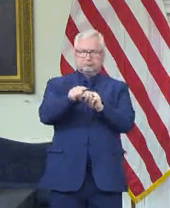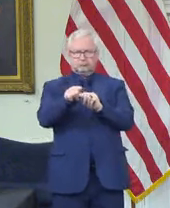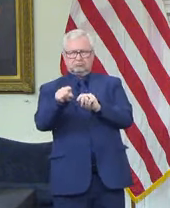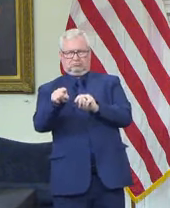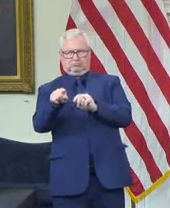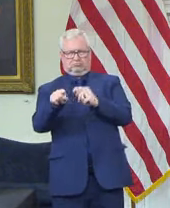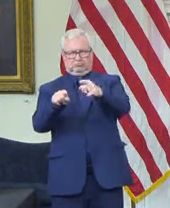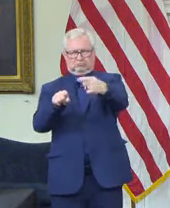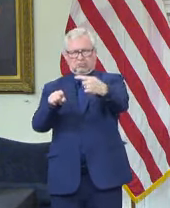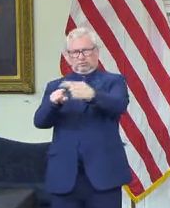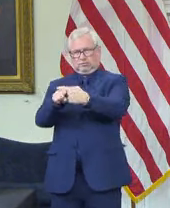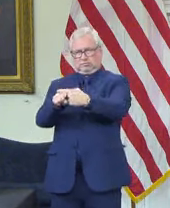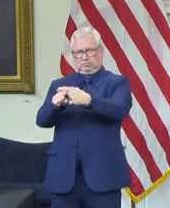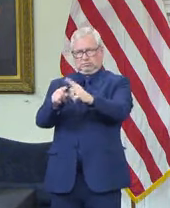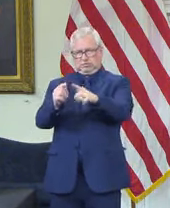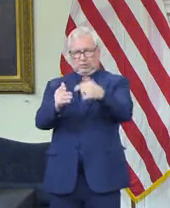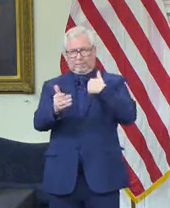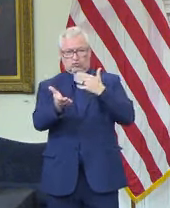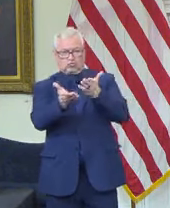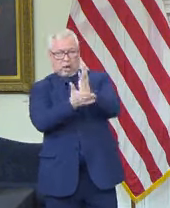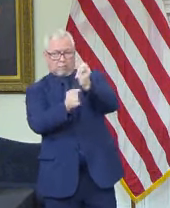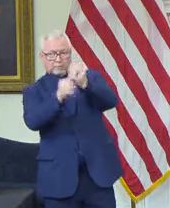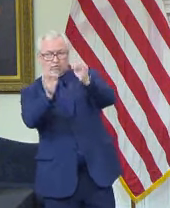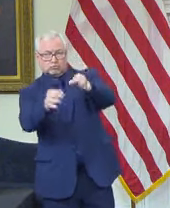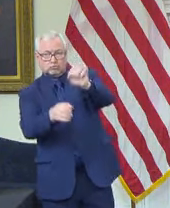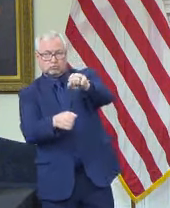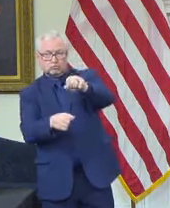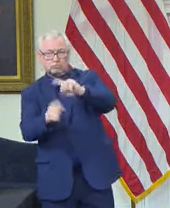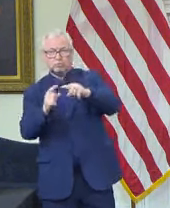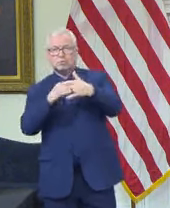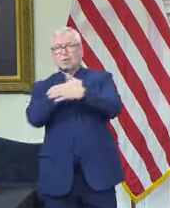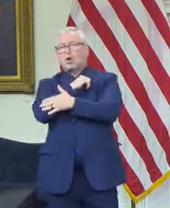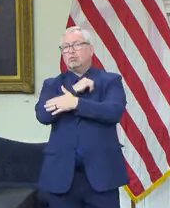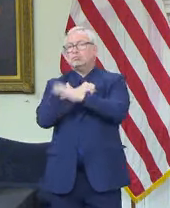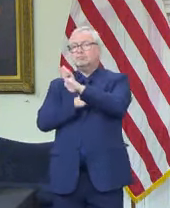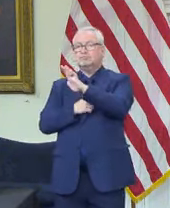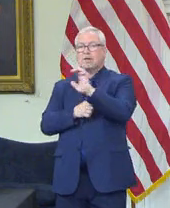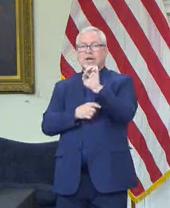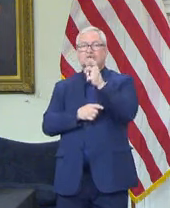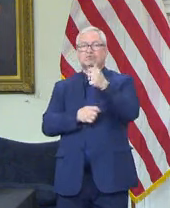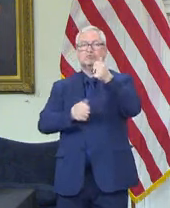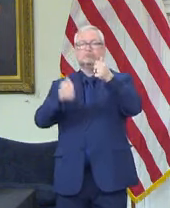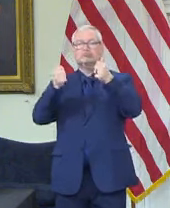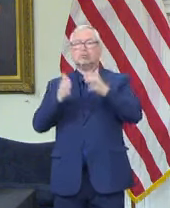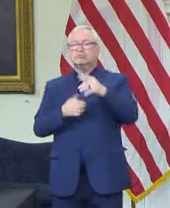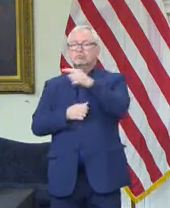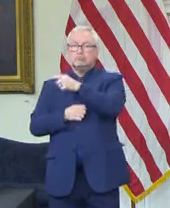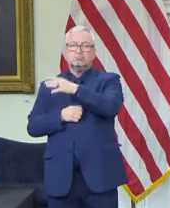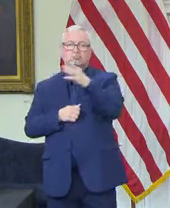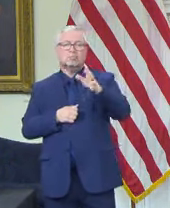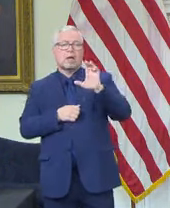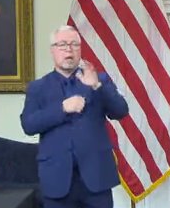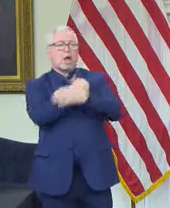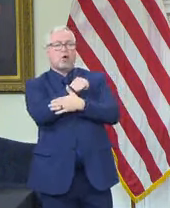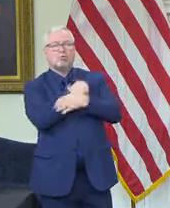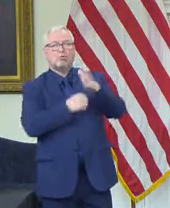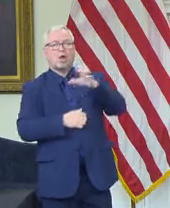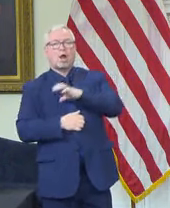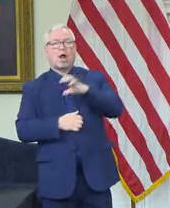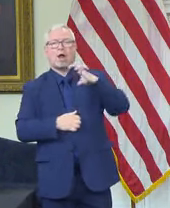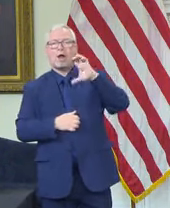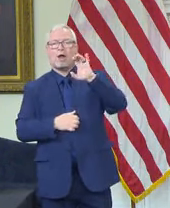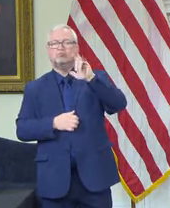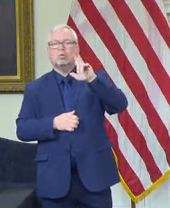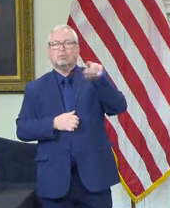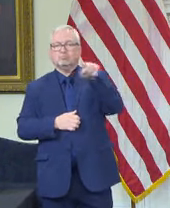there was a conflict between the county executive who wanted to do one thing and the county council who did another thing. The health officers, reports to the county